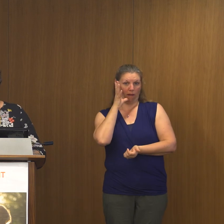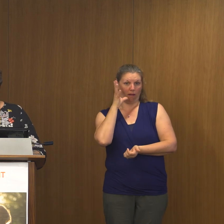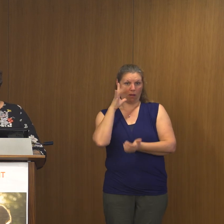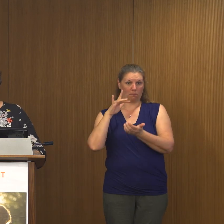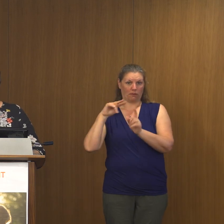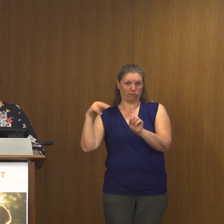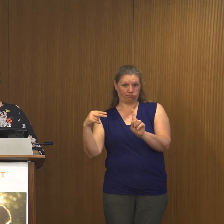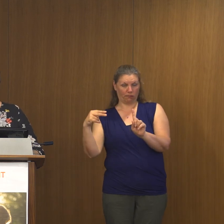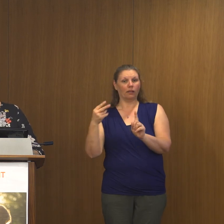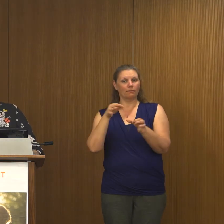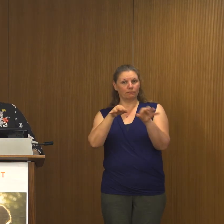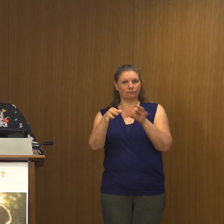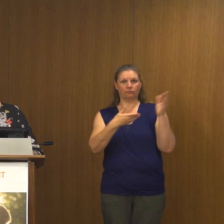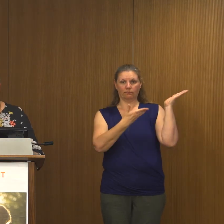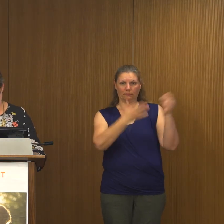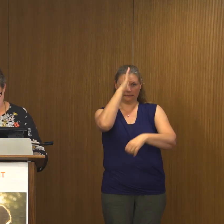you that this is Luke.